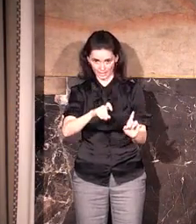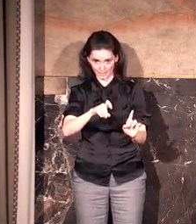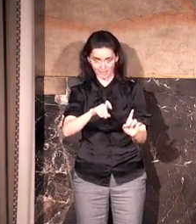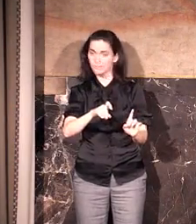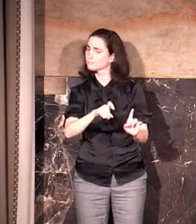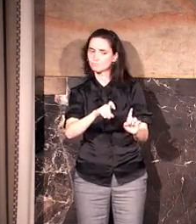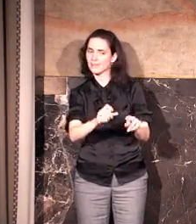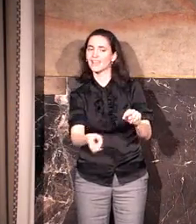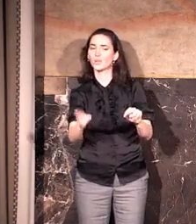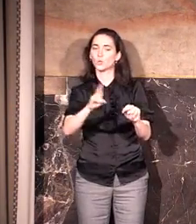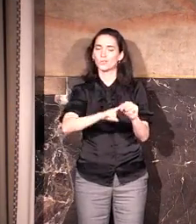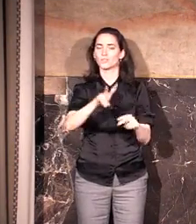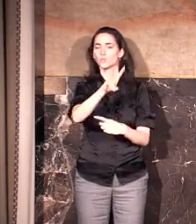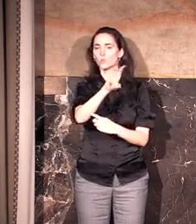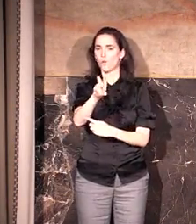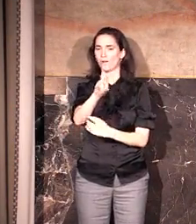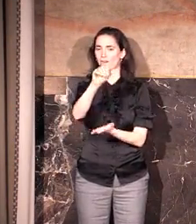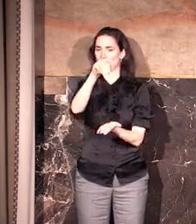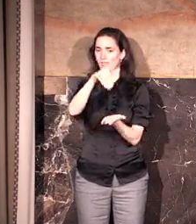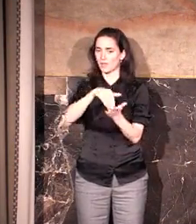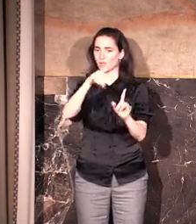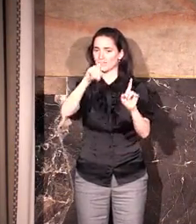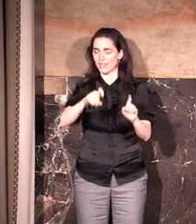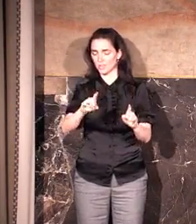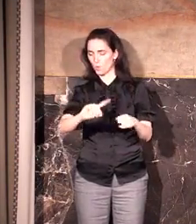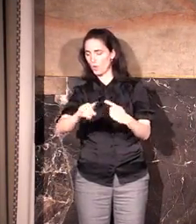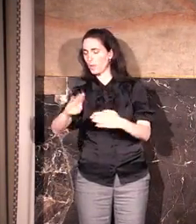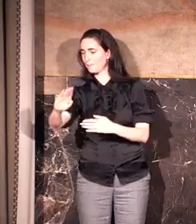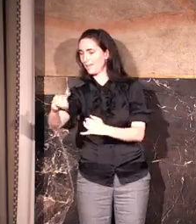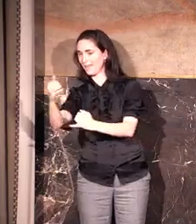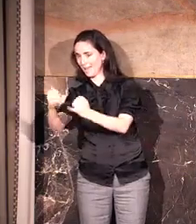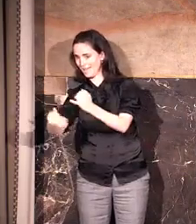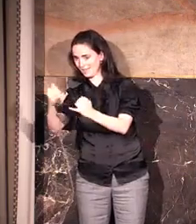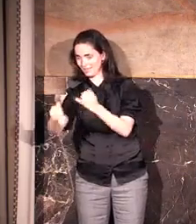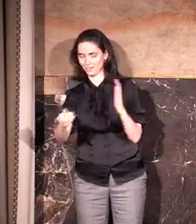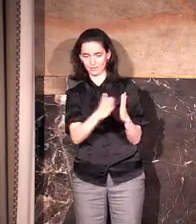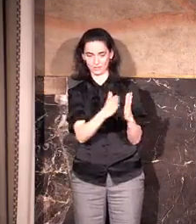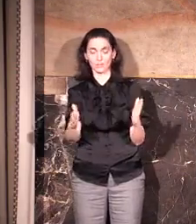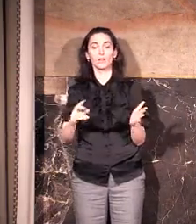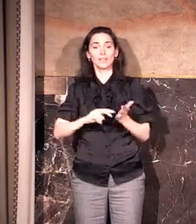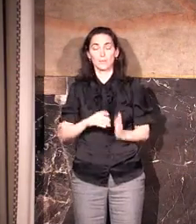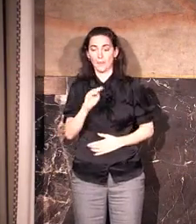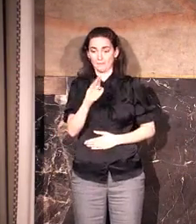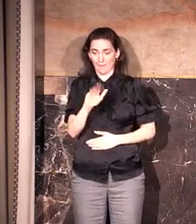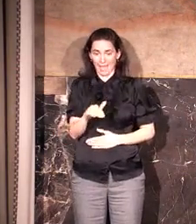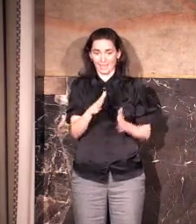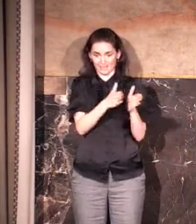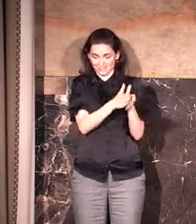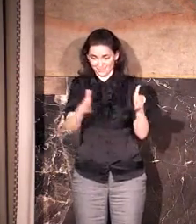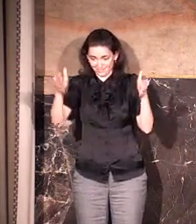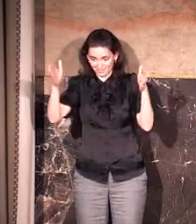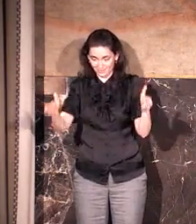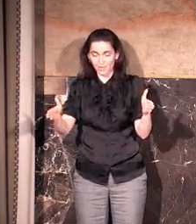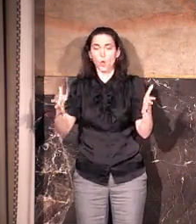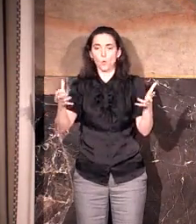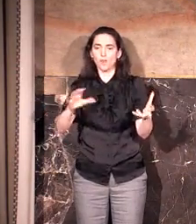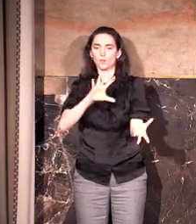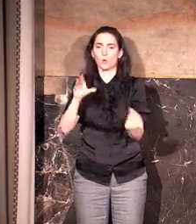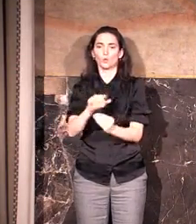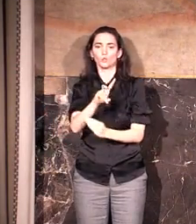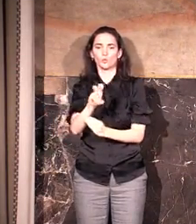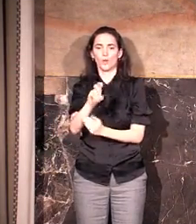200,000 tests by the end of May. Within the month of May, we want to have 200,000 tests